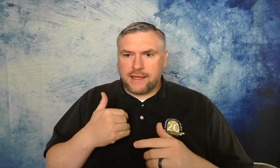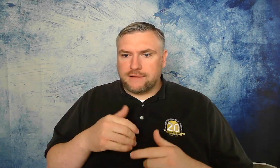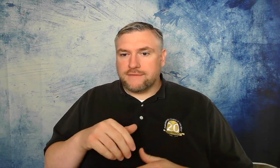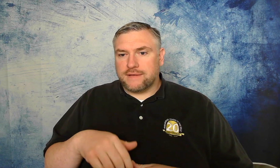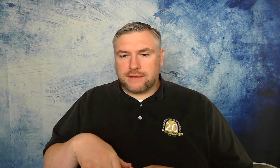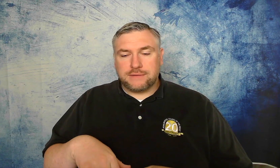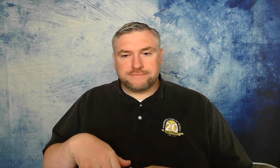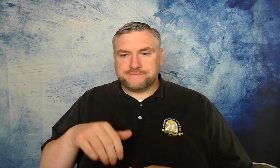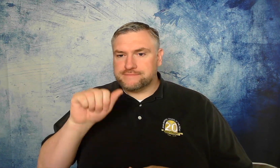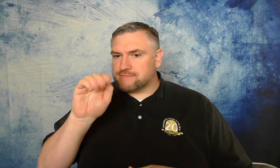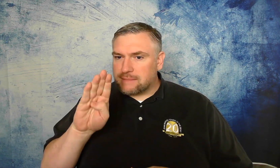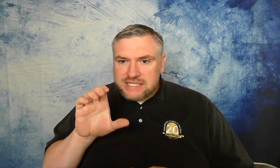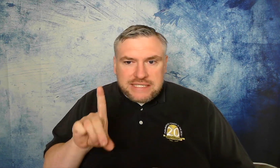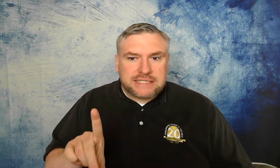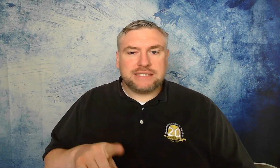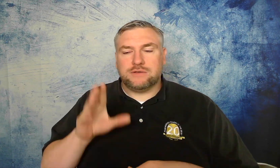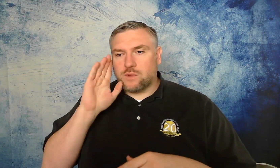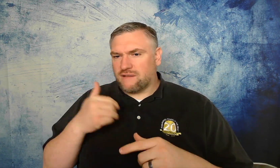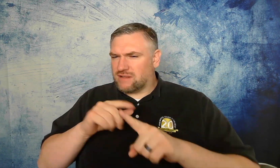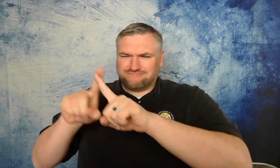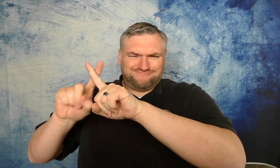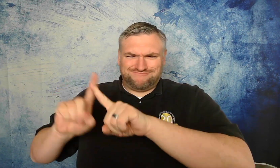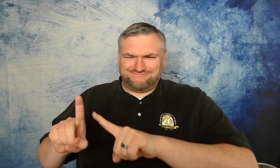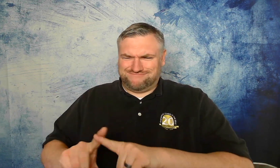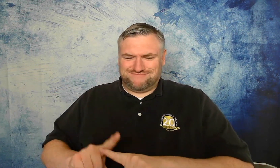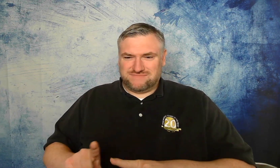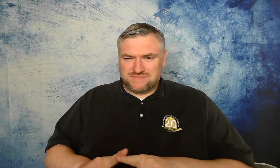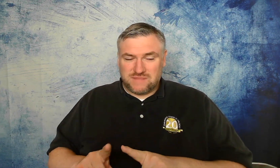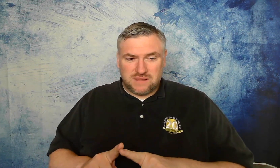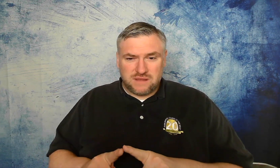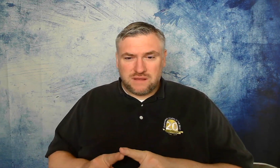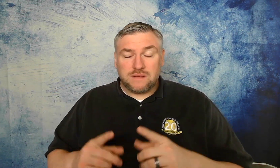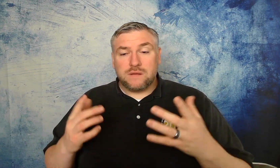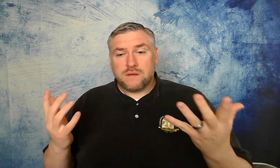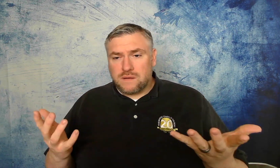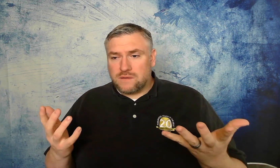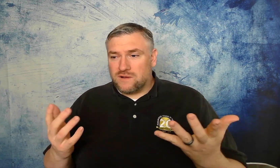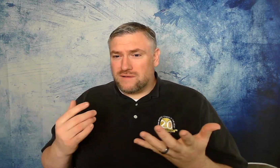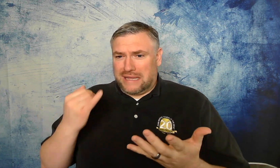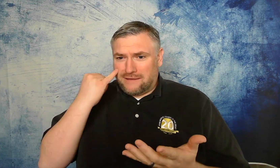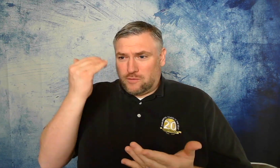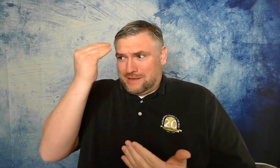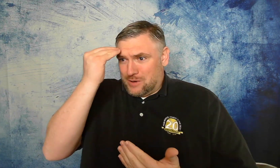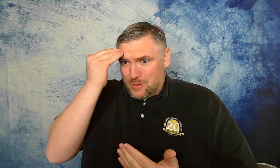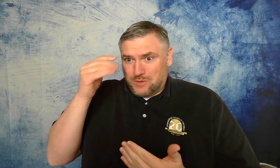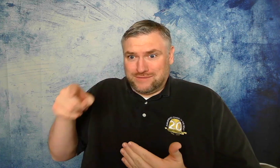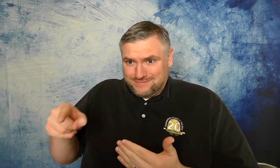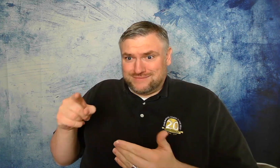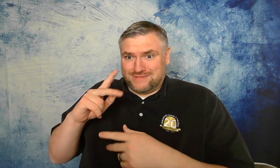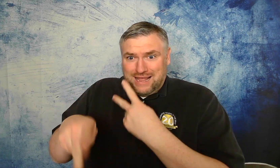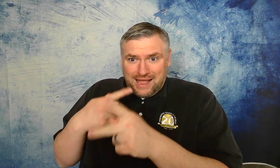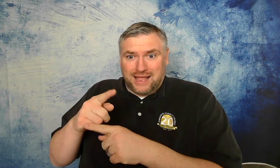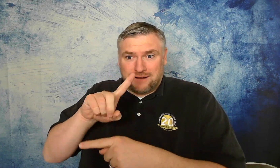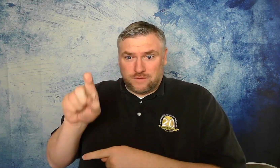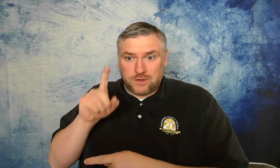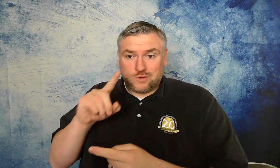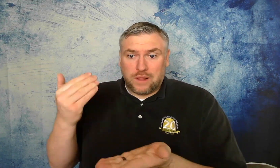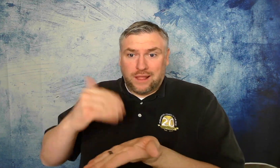We'll have ABCD multiple choice. All these different question types. If we know it's that